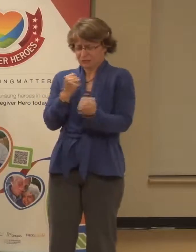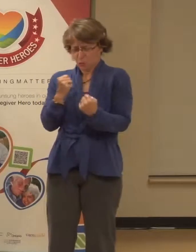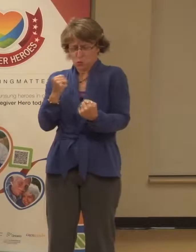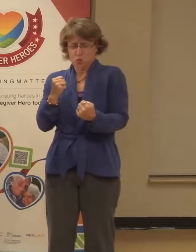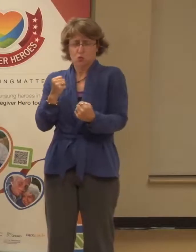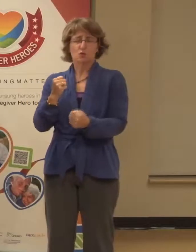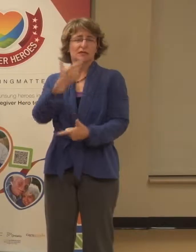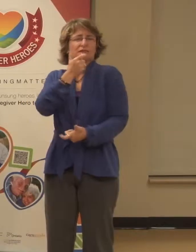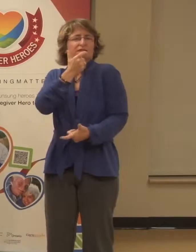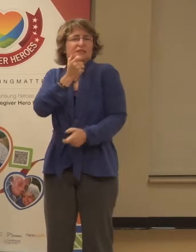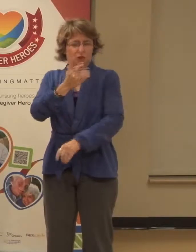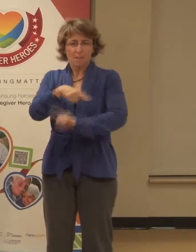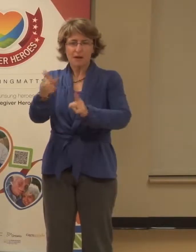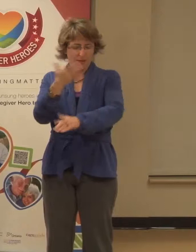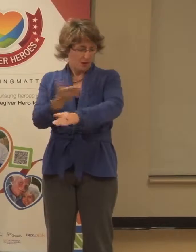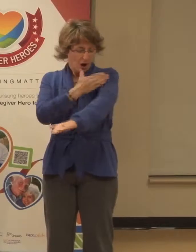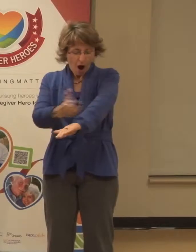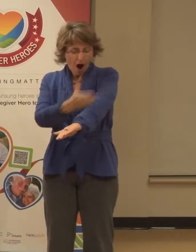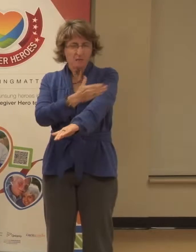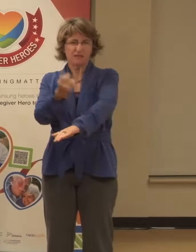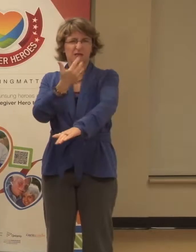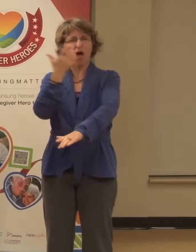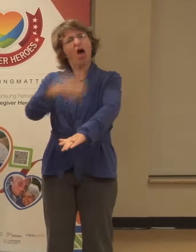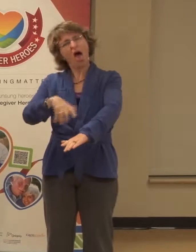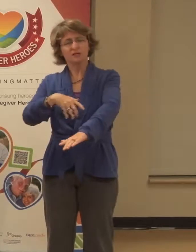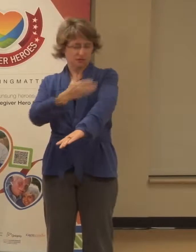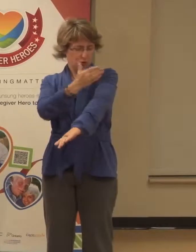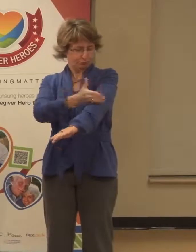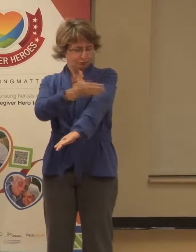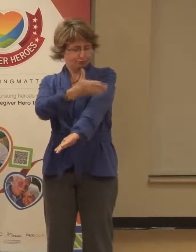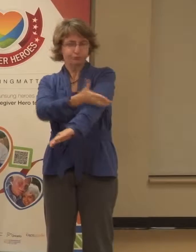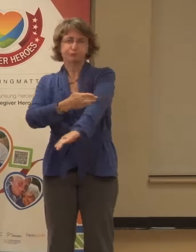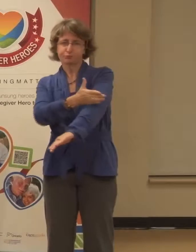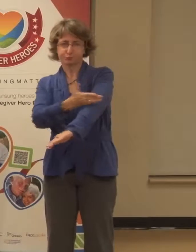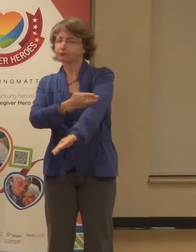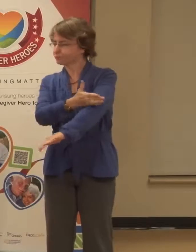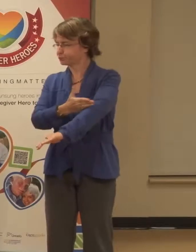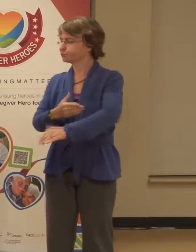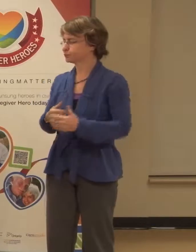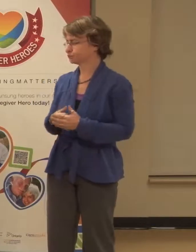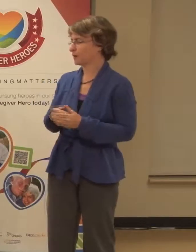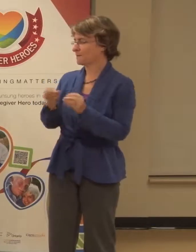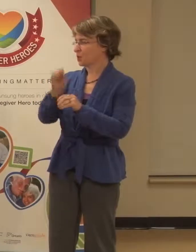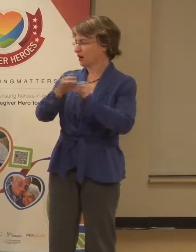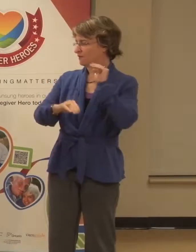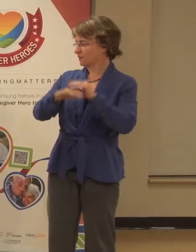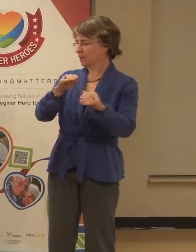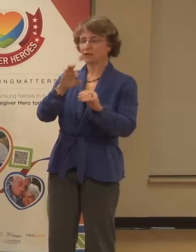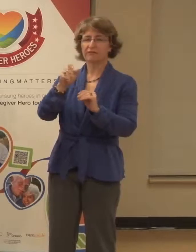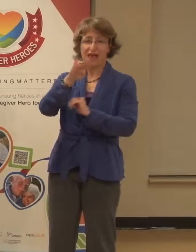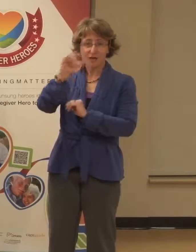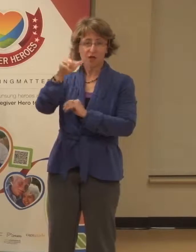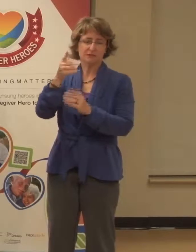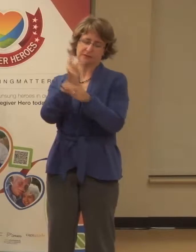cold, but you know, their arms might be a little bit more hot. So, you know, you get hot and cold sweats. But because it's